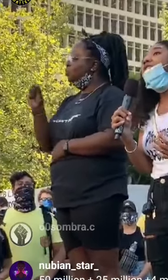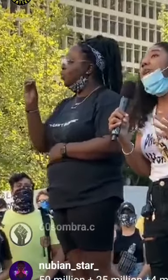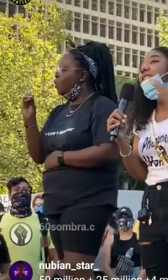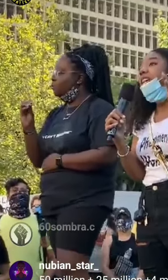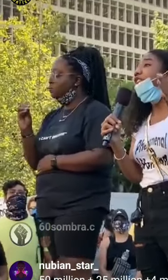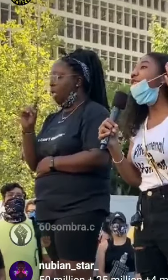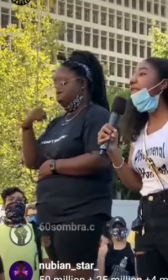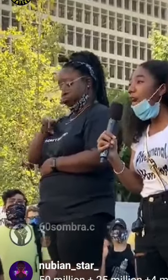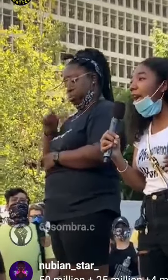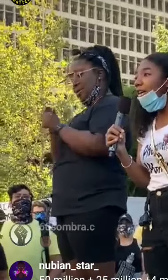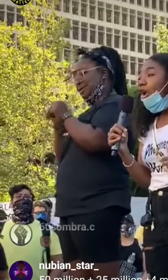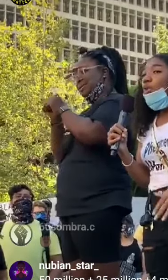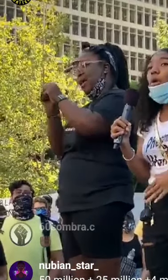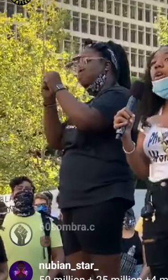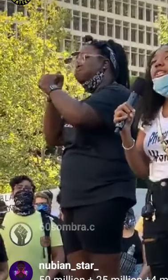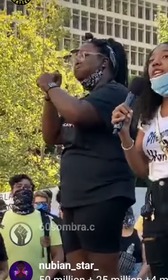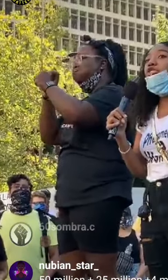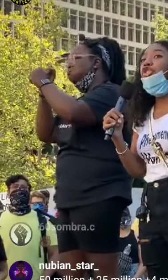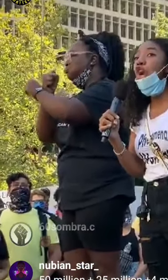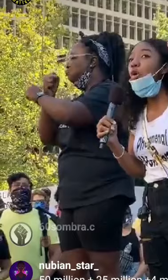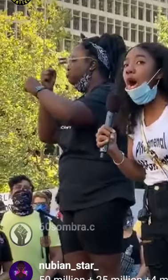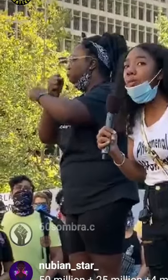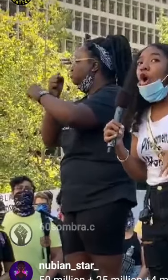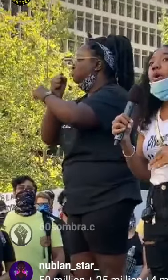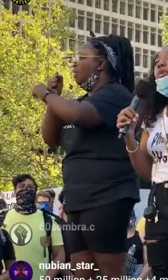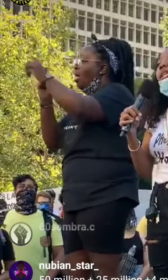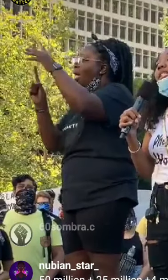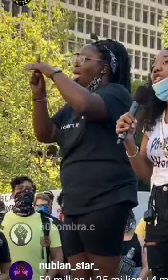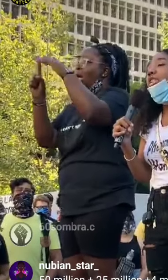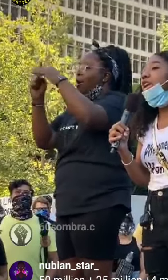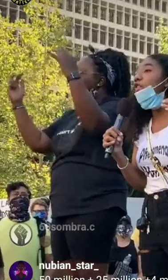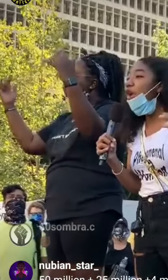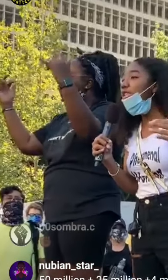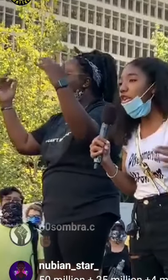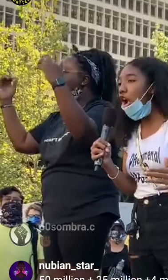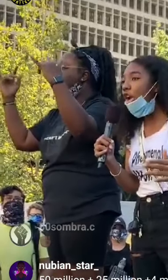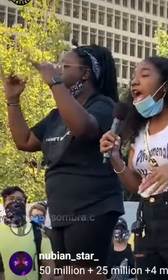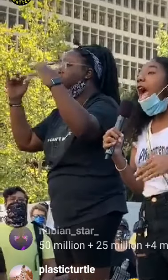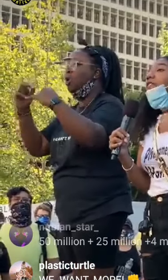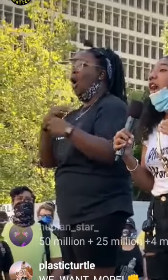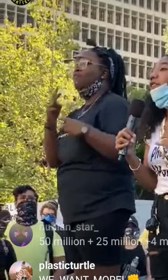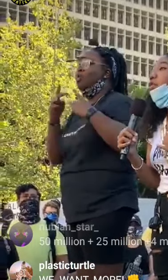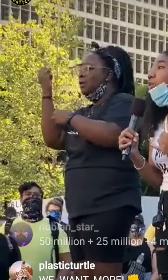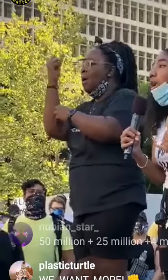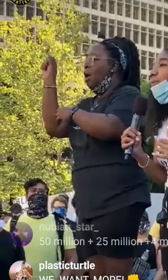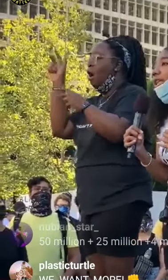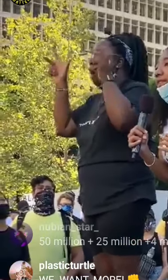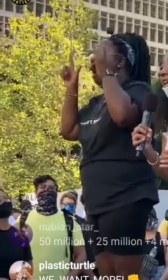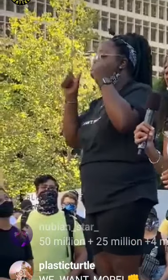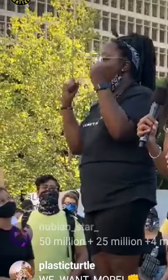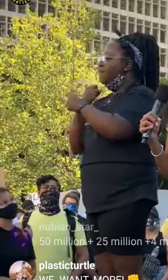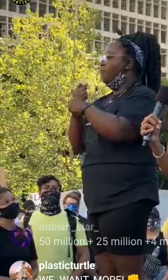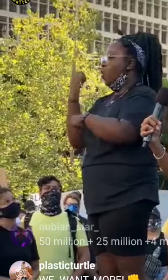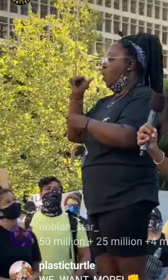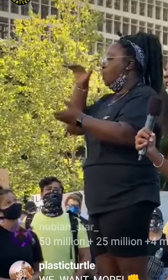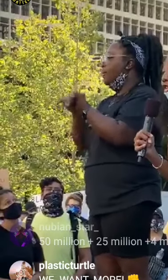So as we continue to fight, we will continue to show up, we will continue to get our voices heard and fight for what we